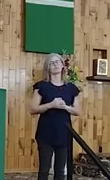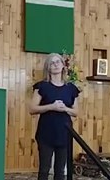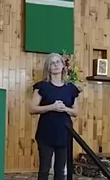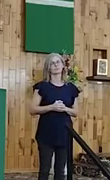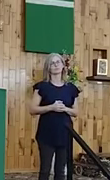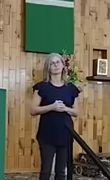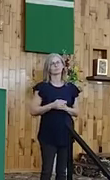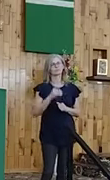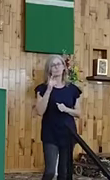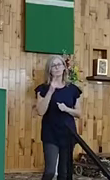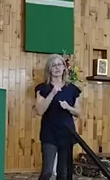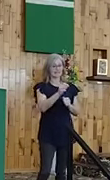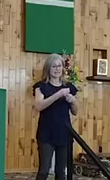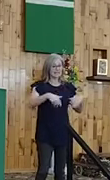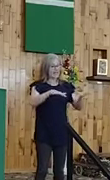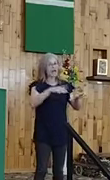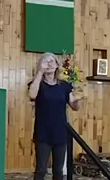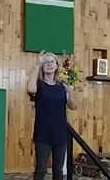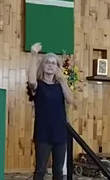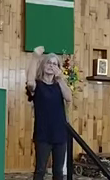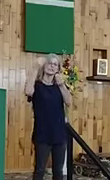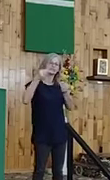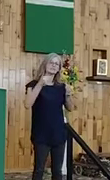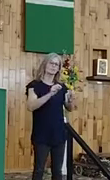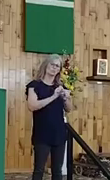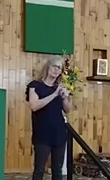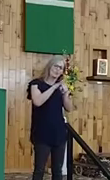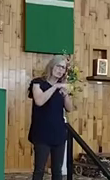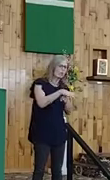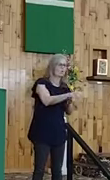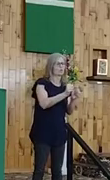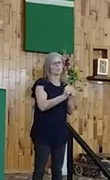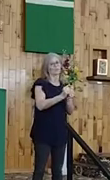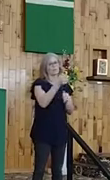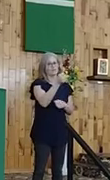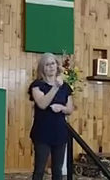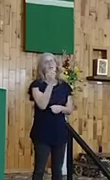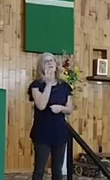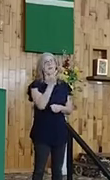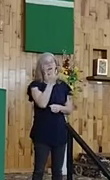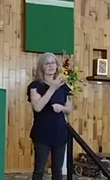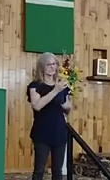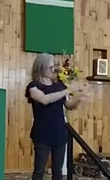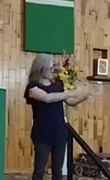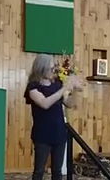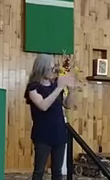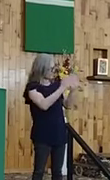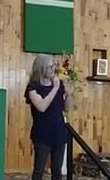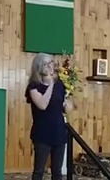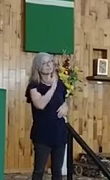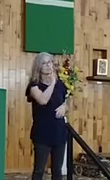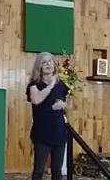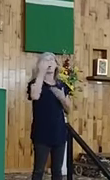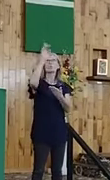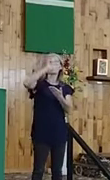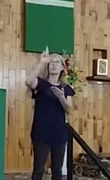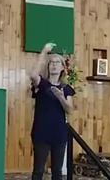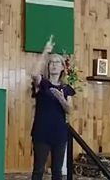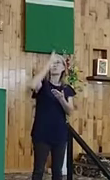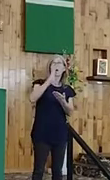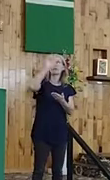land flowing with milk and honey. Hear, O Israel, the Lord is our God, the Lord